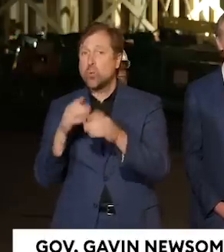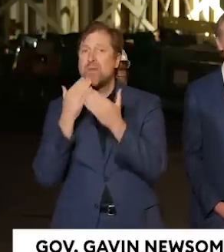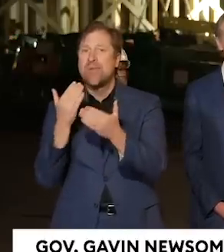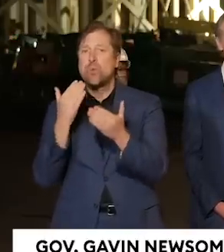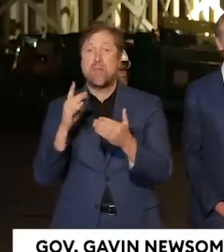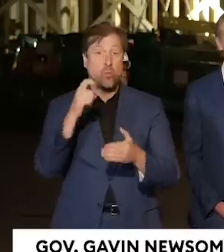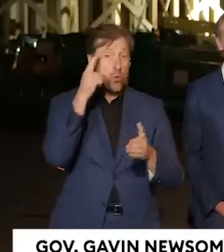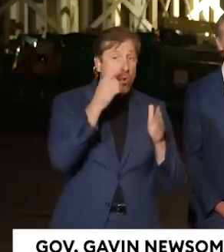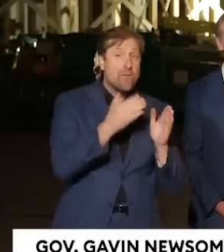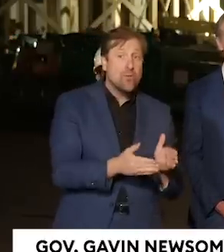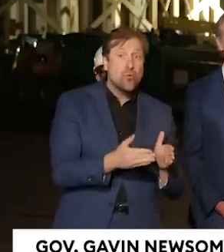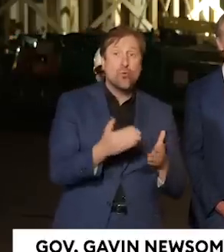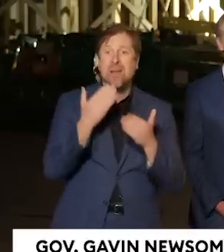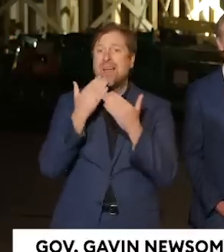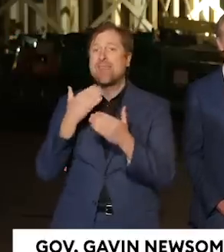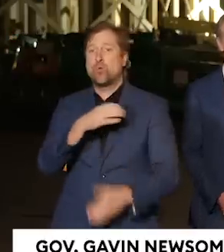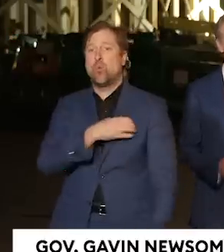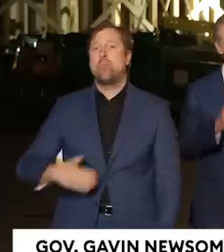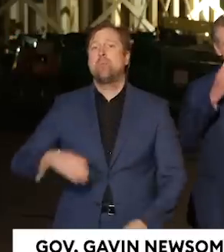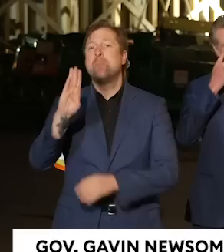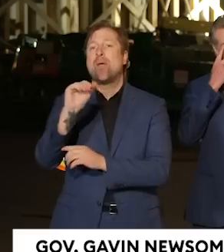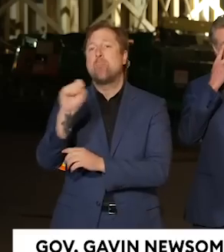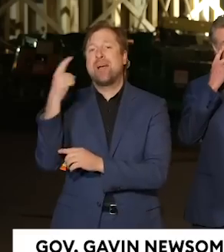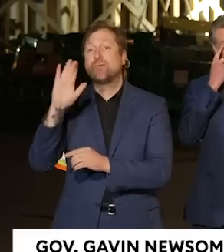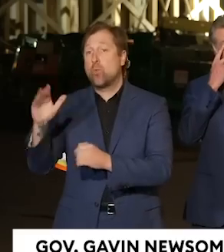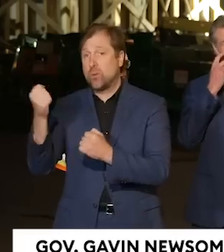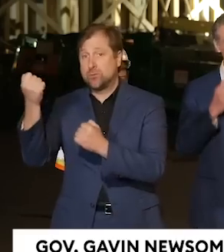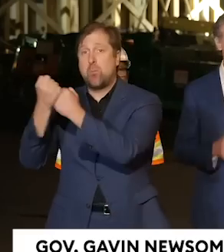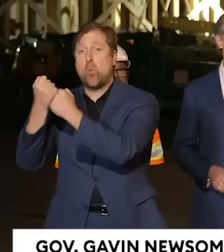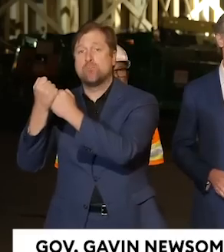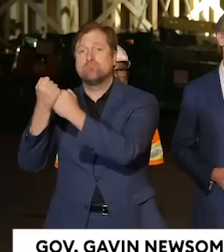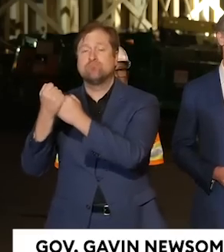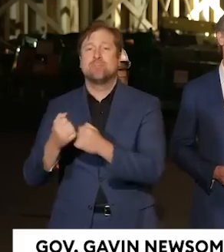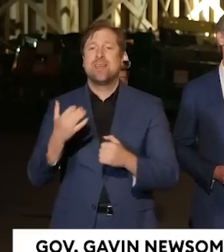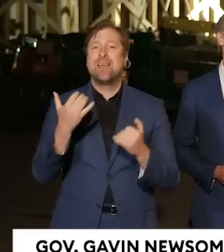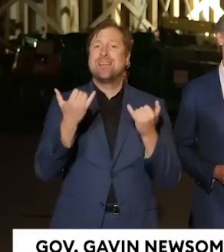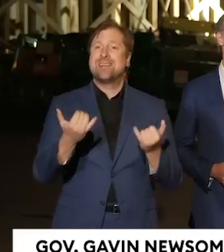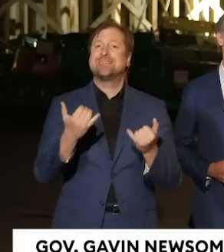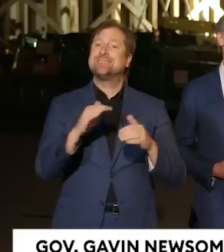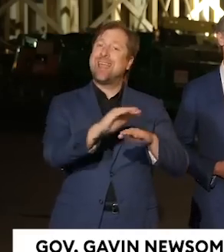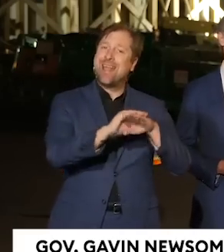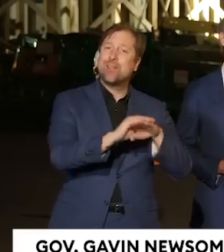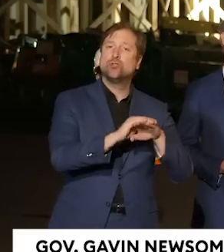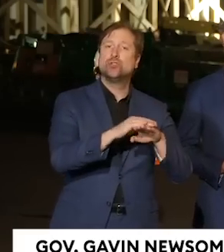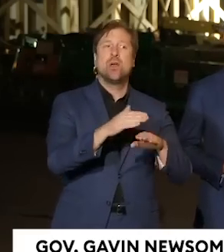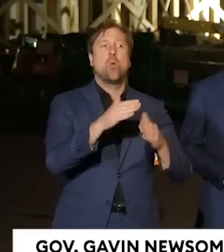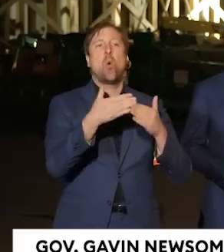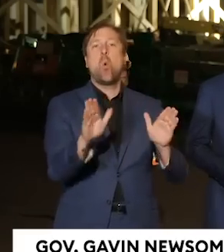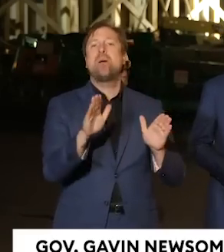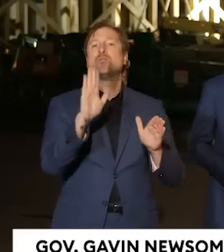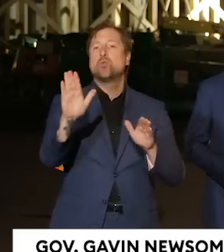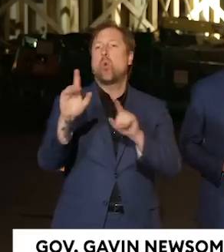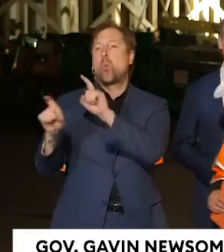al gobernador y la alcaldesa Bass por todo su apoyo en esto. Now I will open it up to questions and answers. Thank